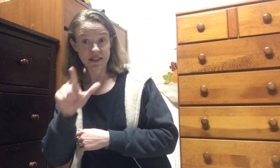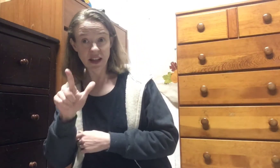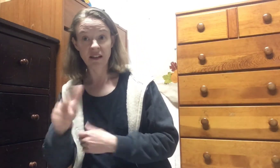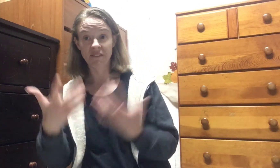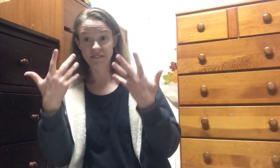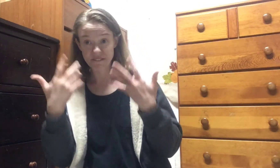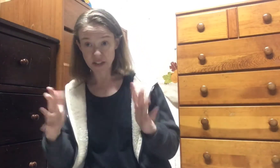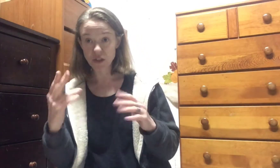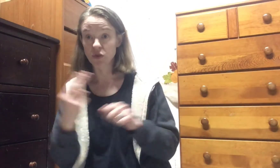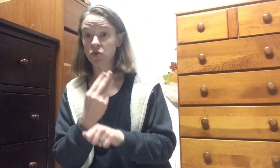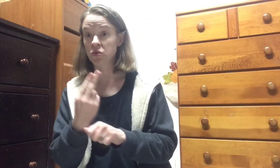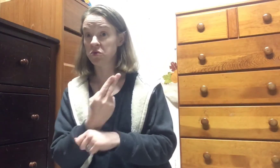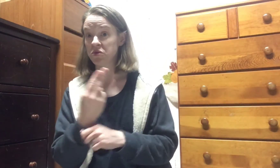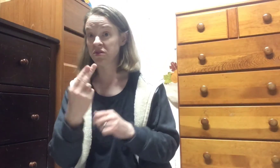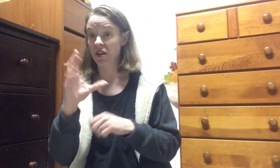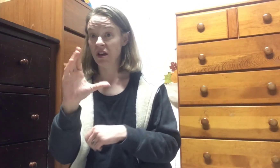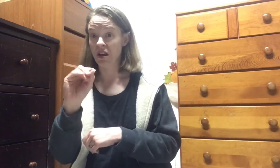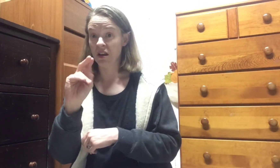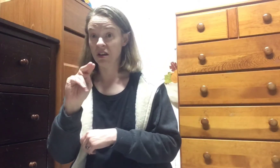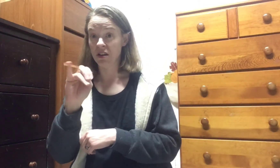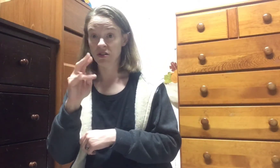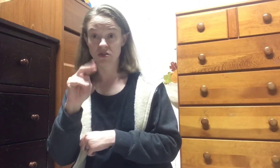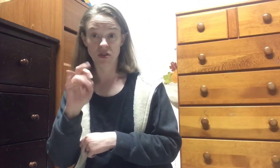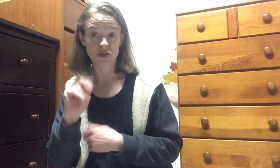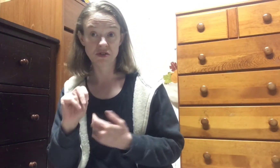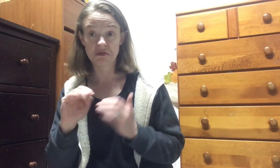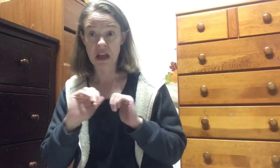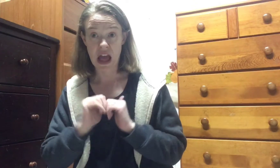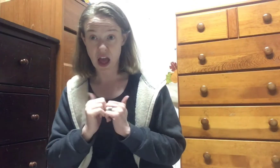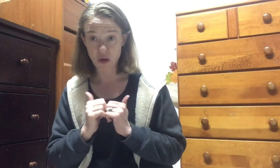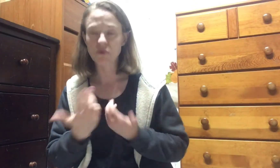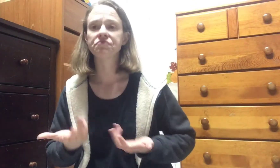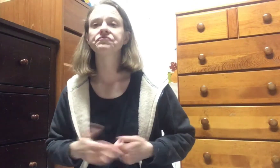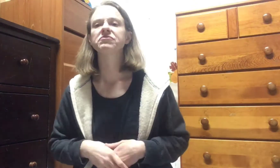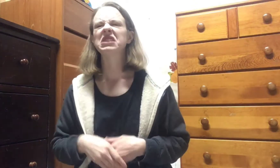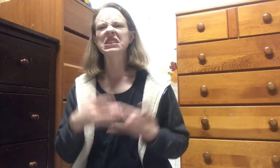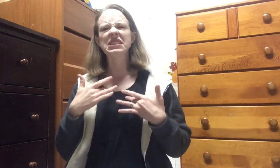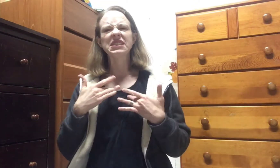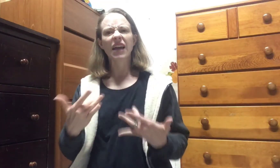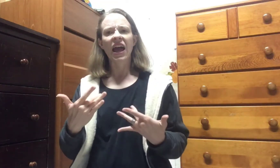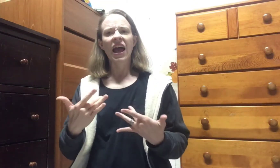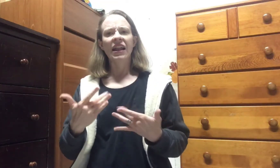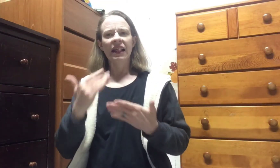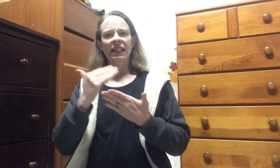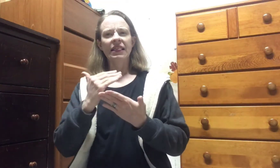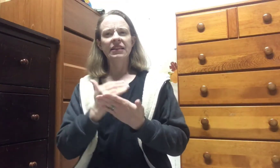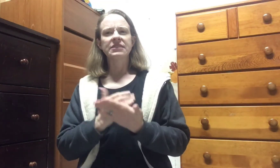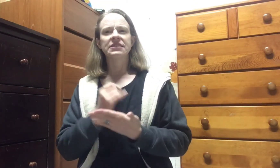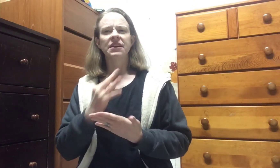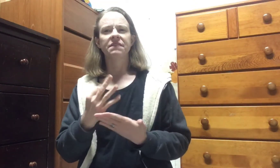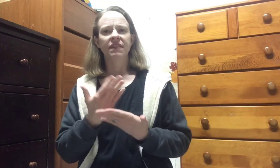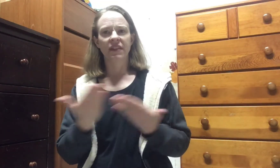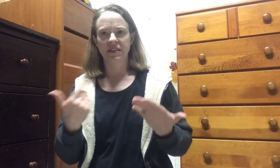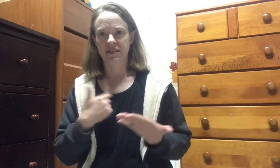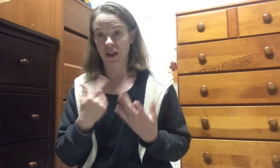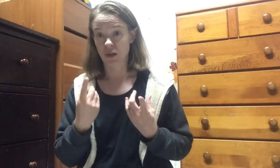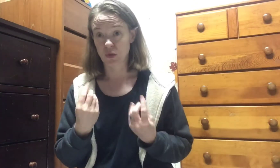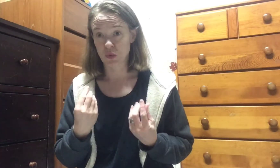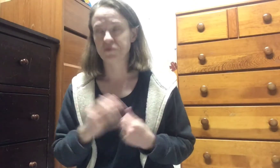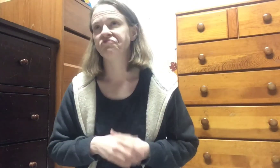So in ASL, the word finish can be used as a conjunction. And this is how. It's usually